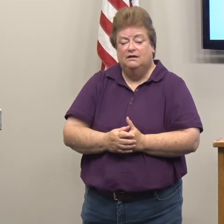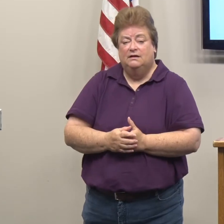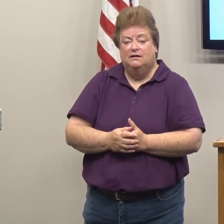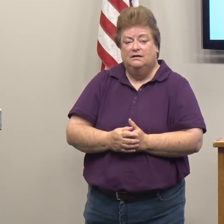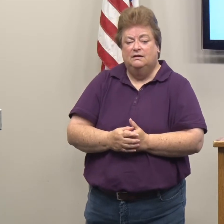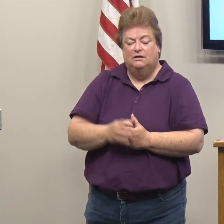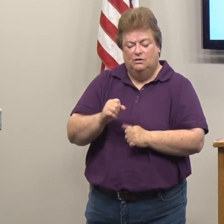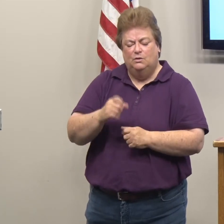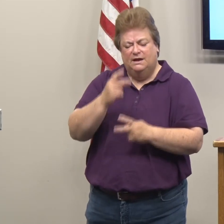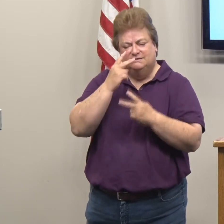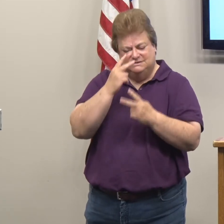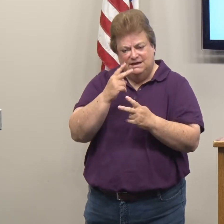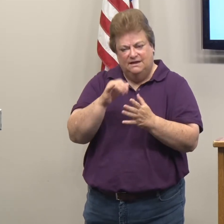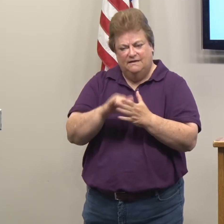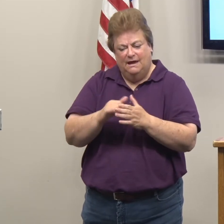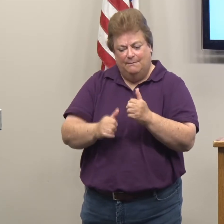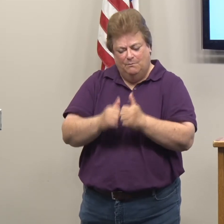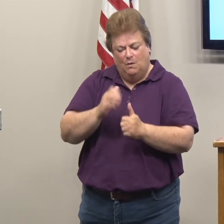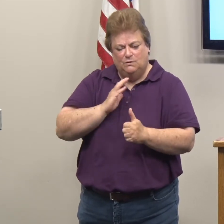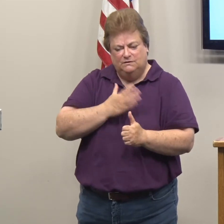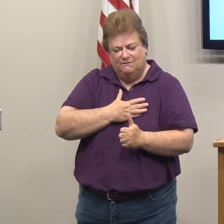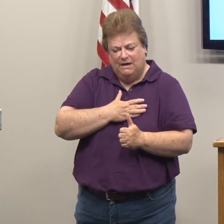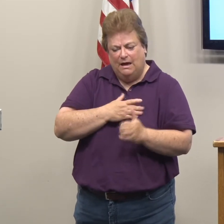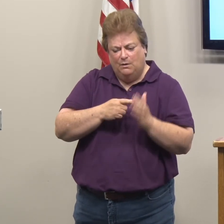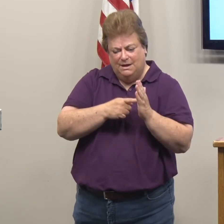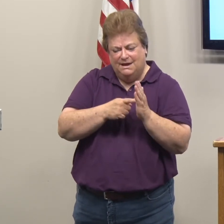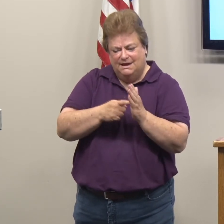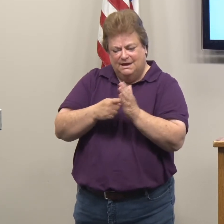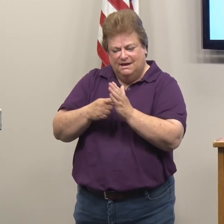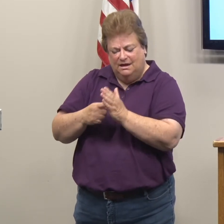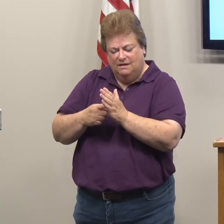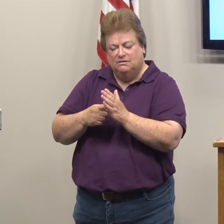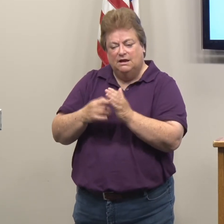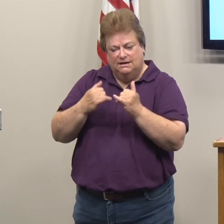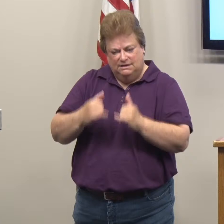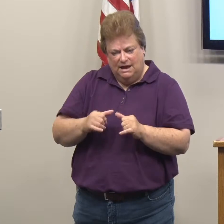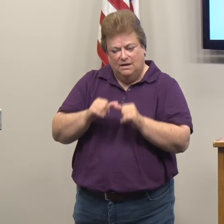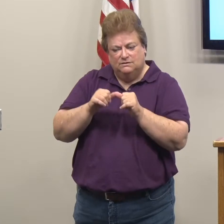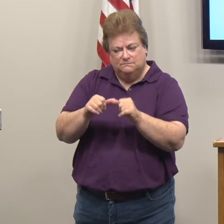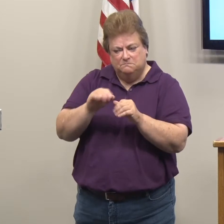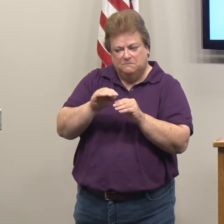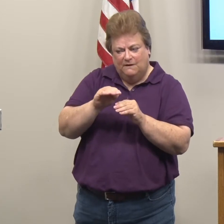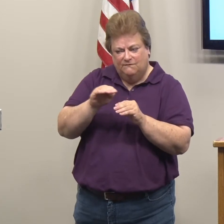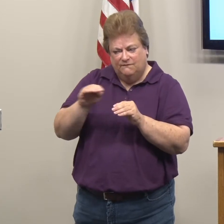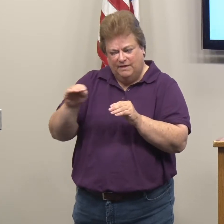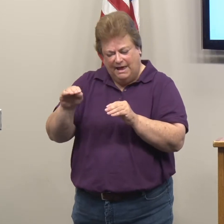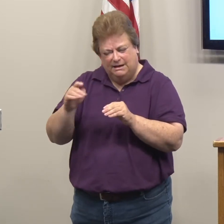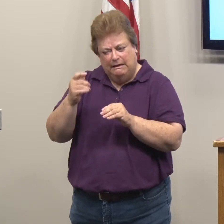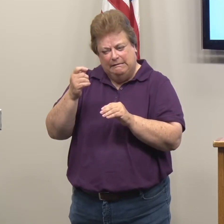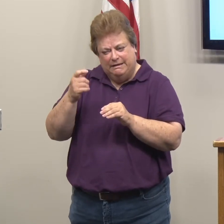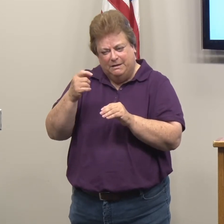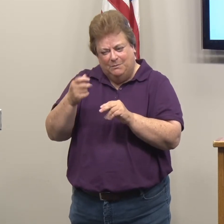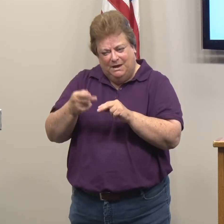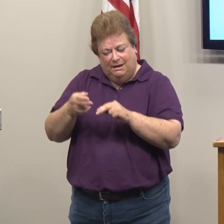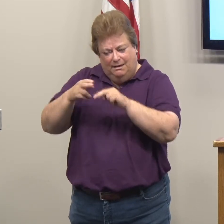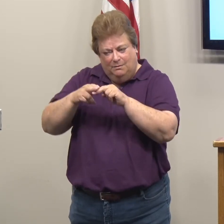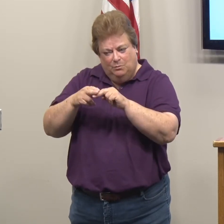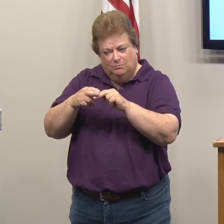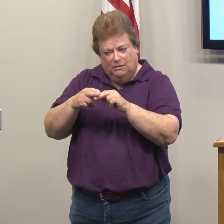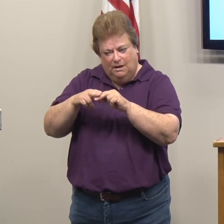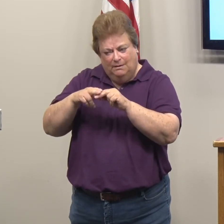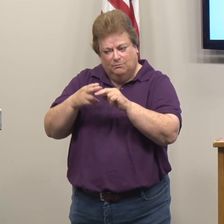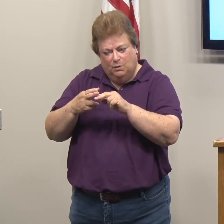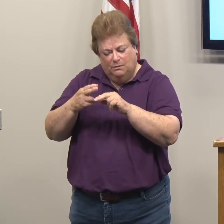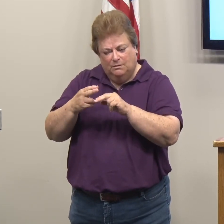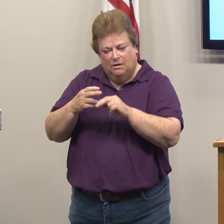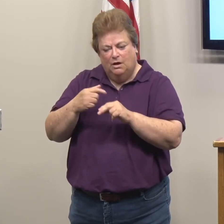factors, you can see that most of our indicators have stayed flat or slightly improved. I want to echo